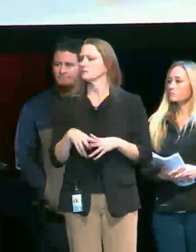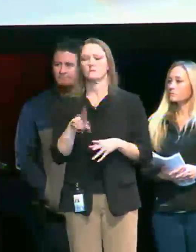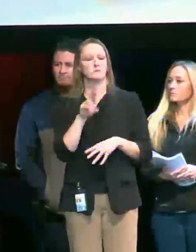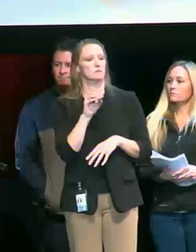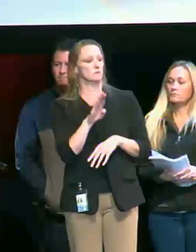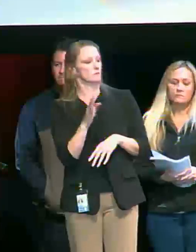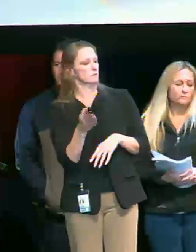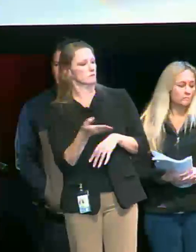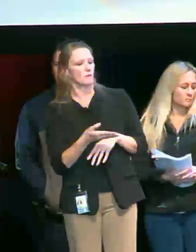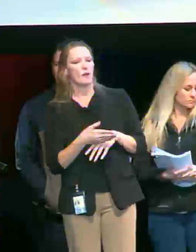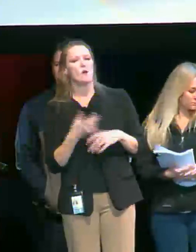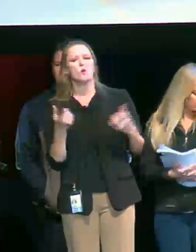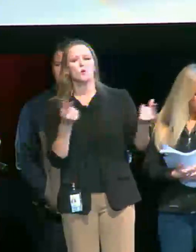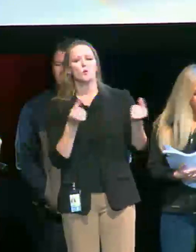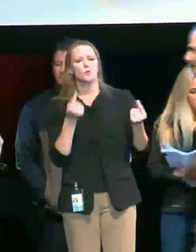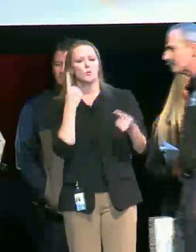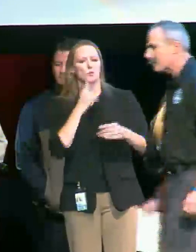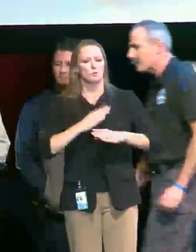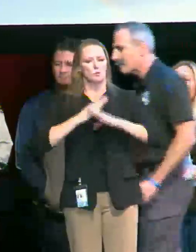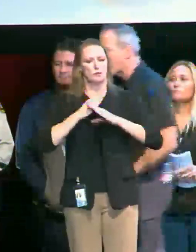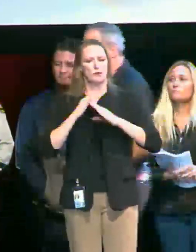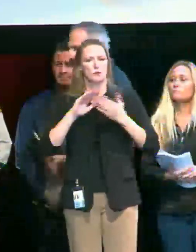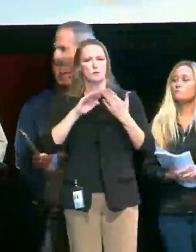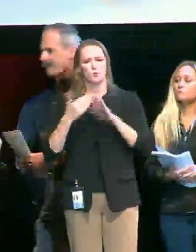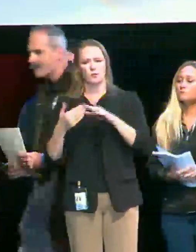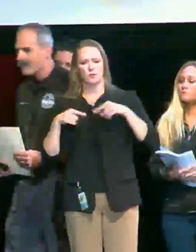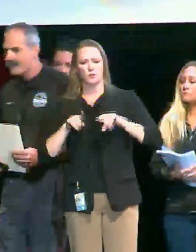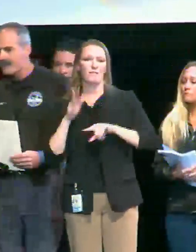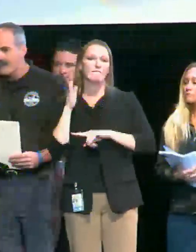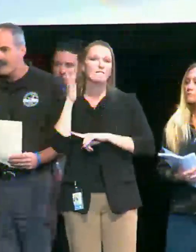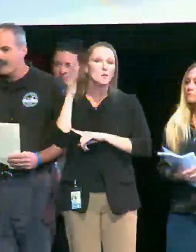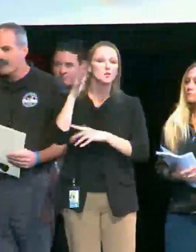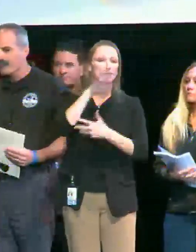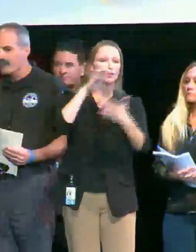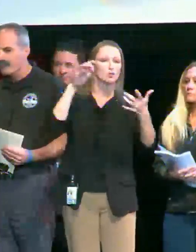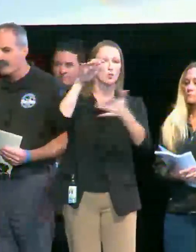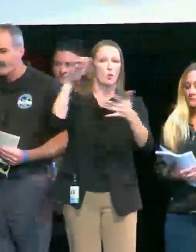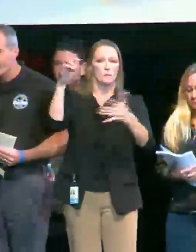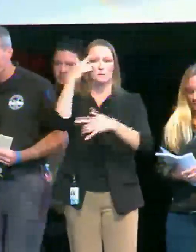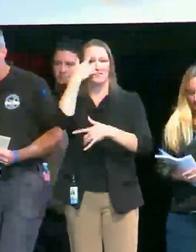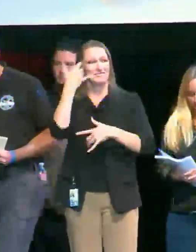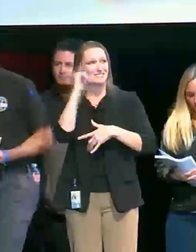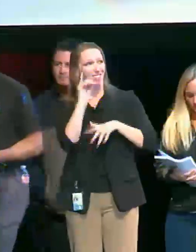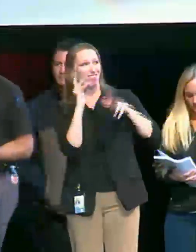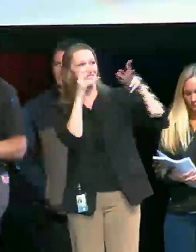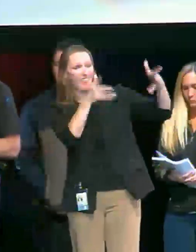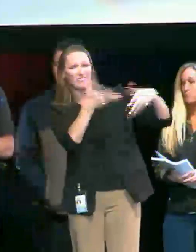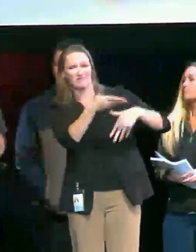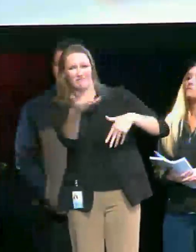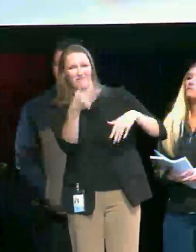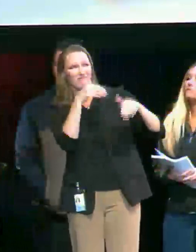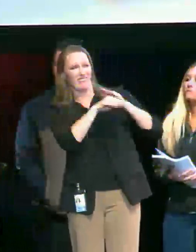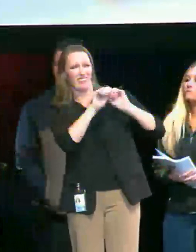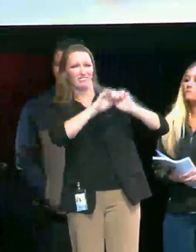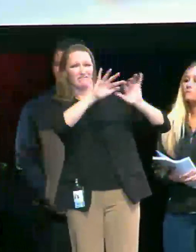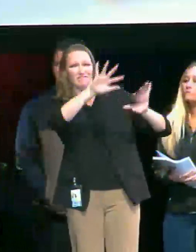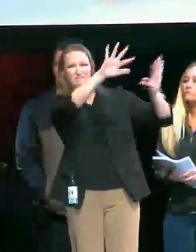Rob, what can be done to protect the community during future storms from the rest of the debris still in the hills?